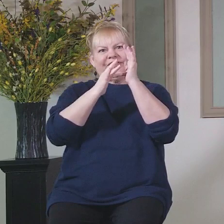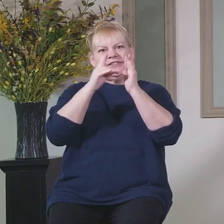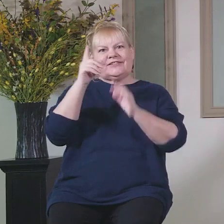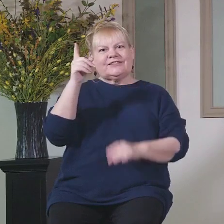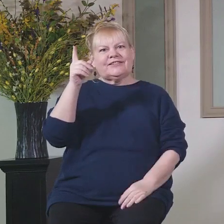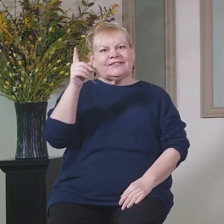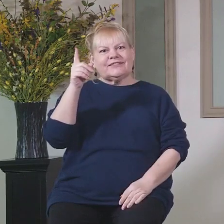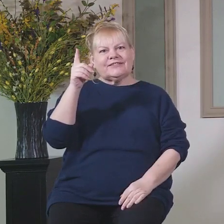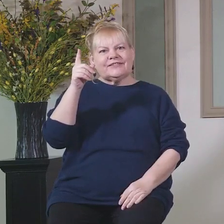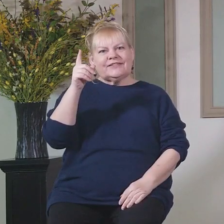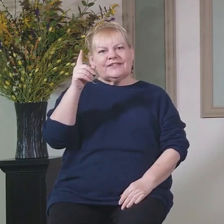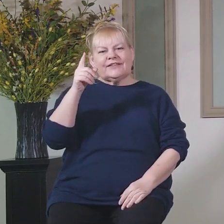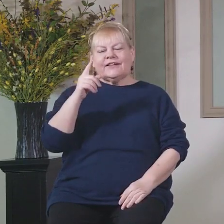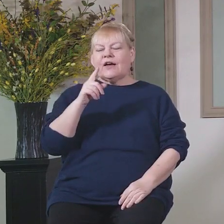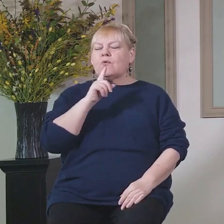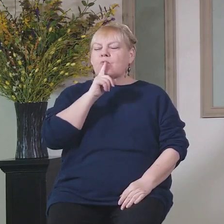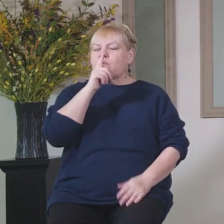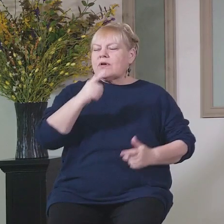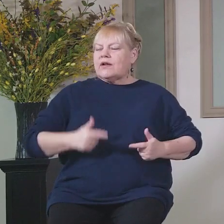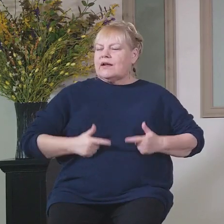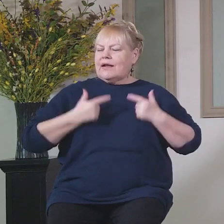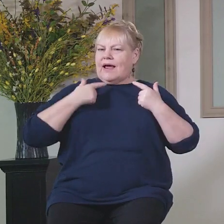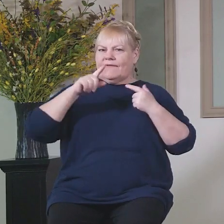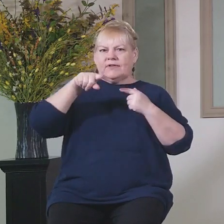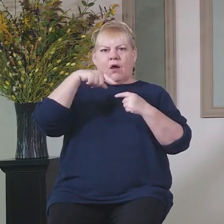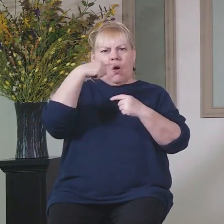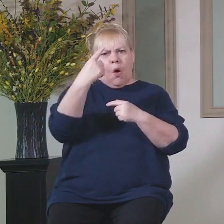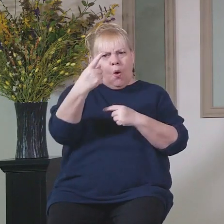And real life is found only in Him.